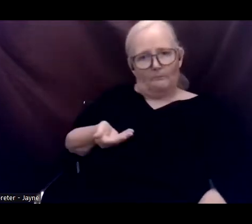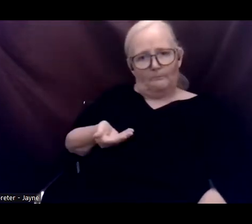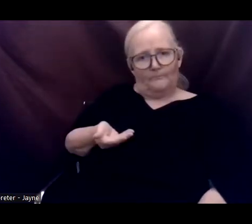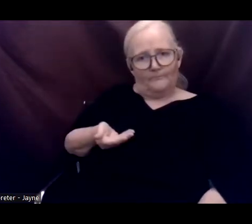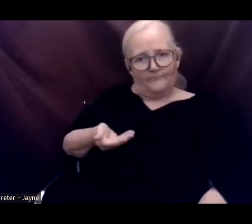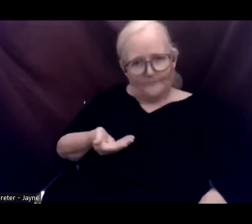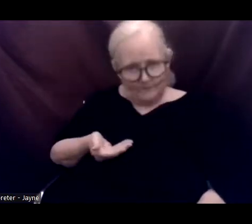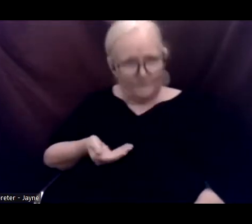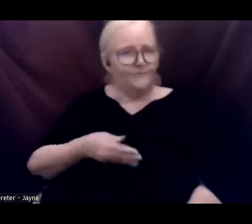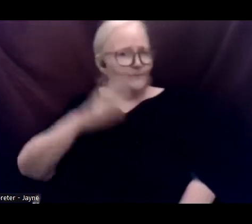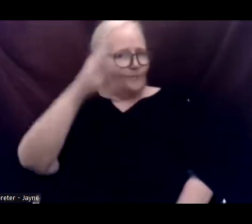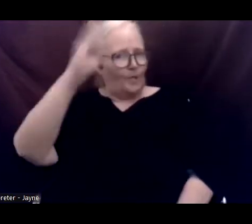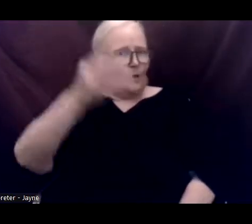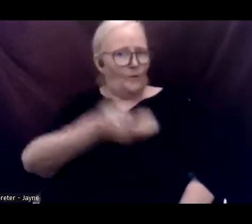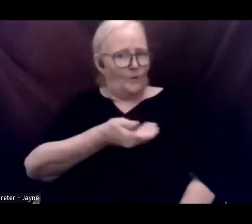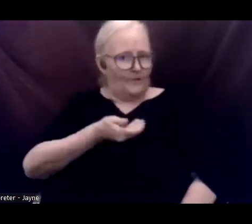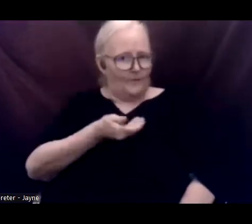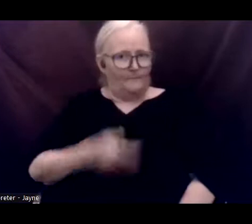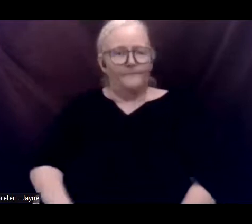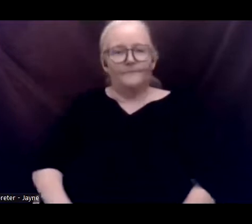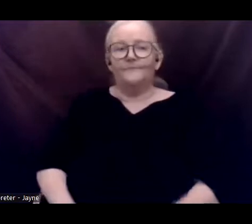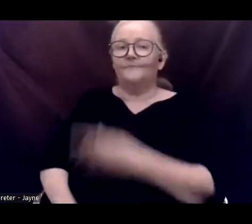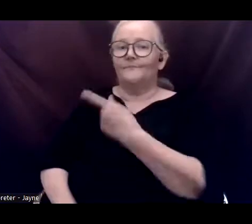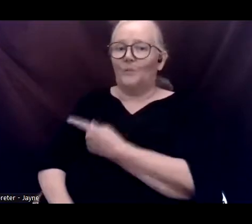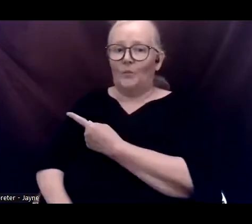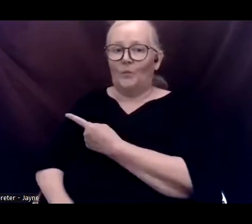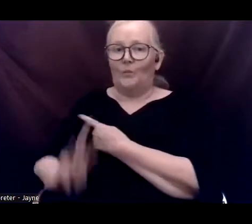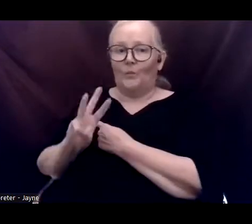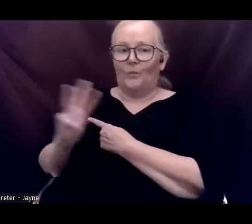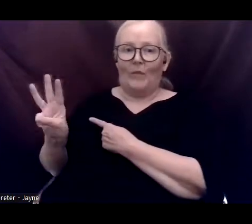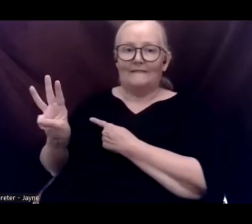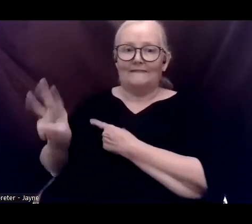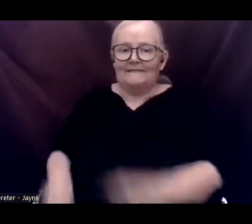Hail and welcome to the west.